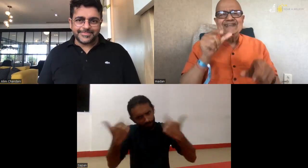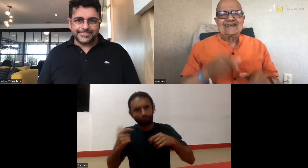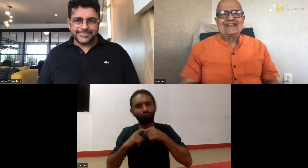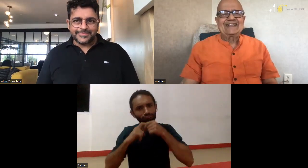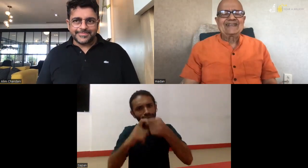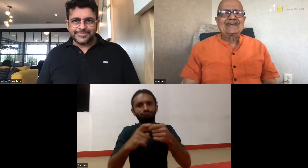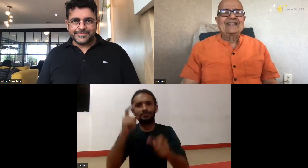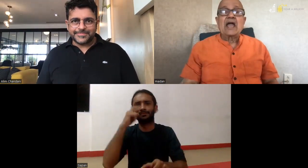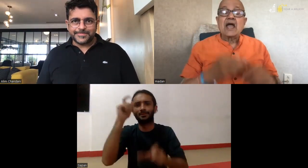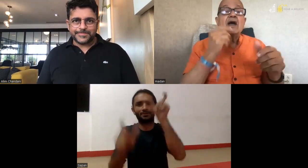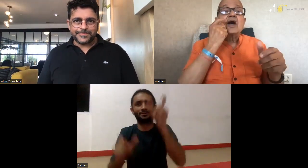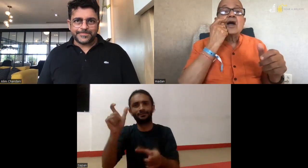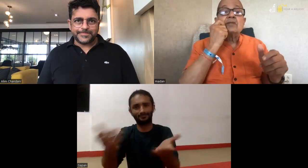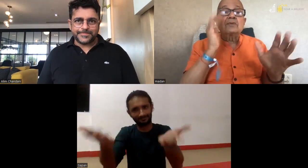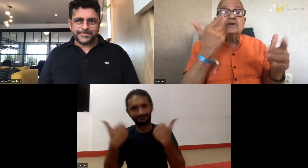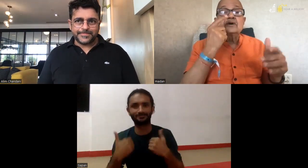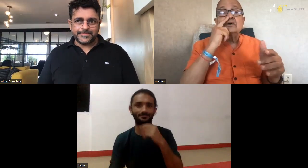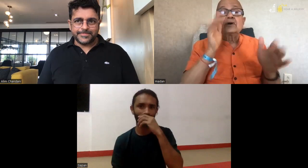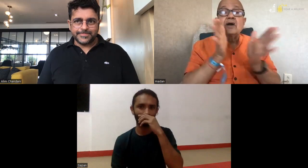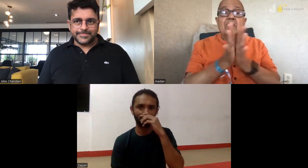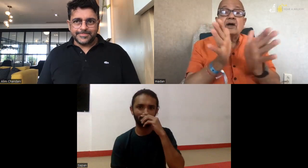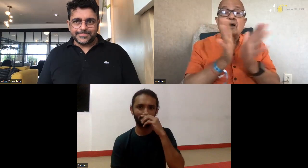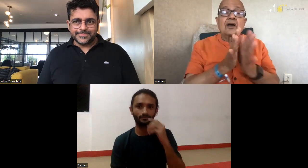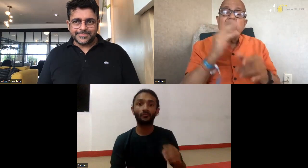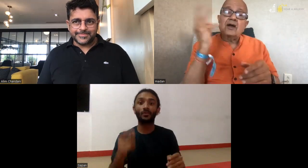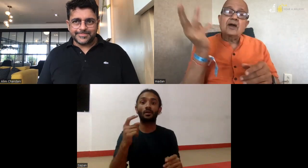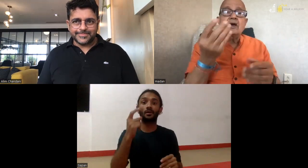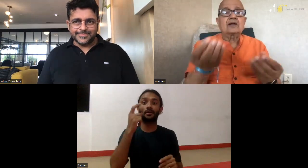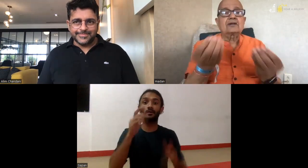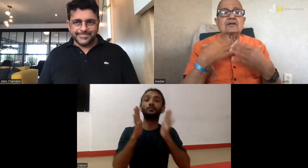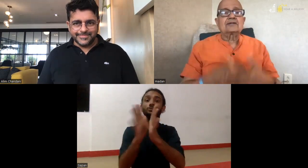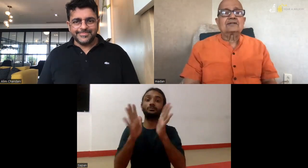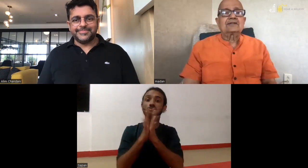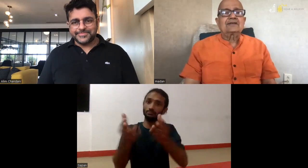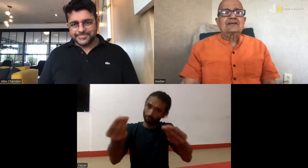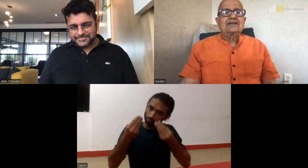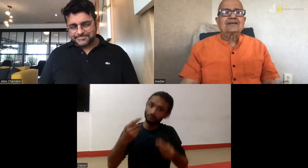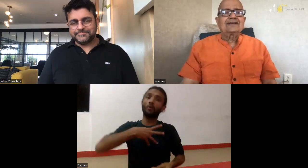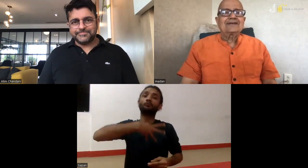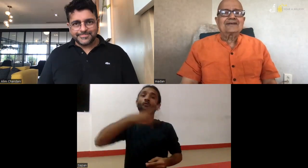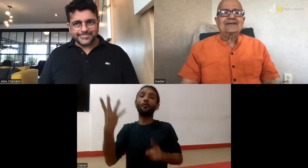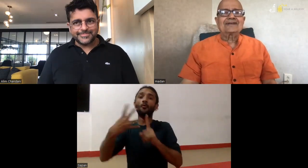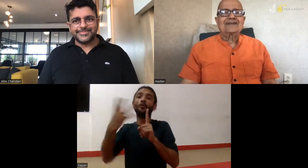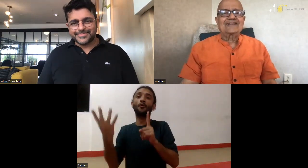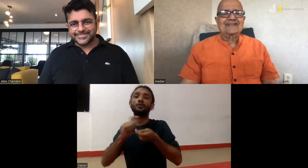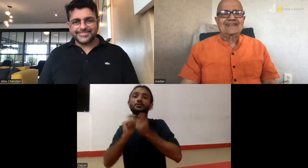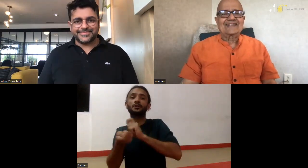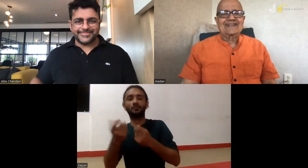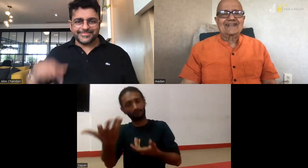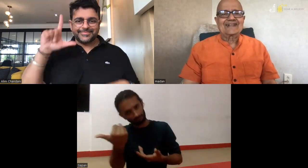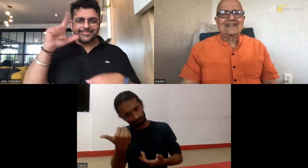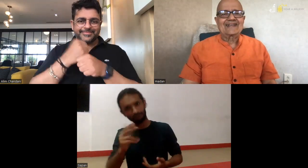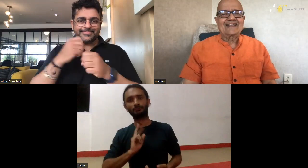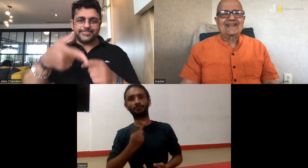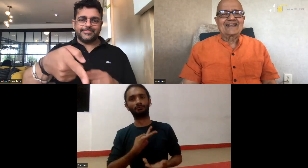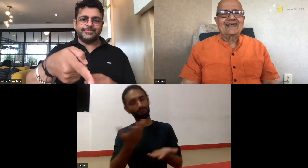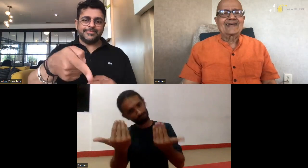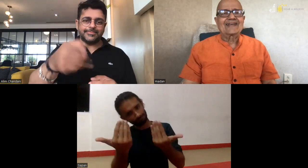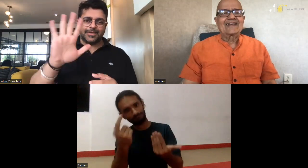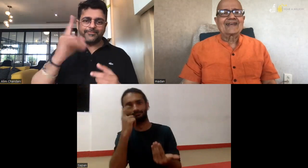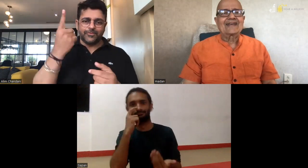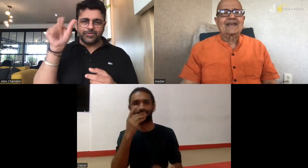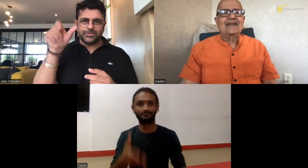to marry to a deaf person, but the parents, they will ask you to get married to a hearing person. They will like, no, no, no, no, you